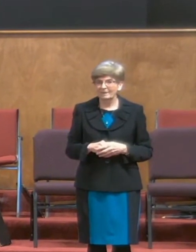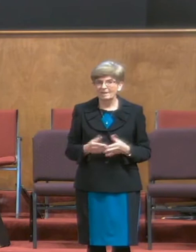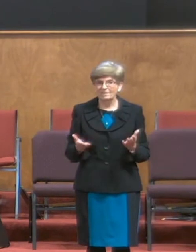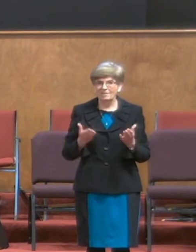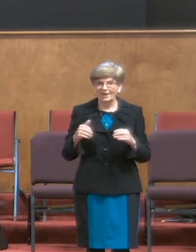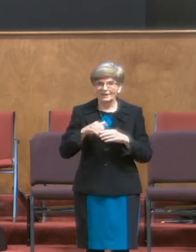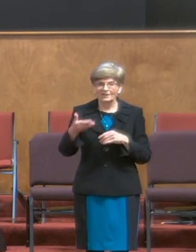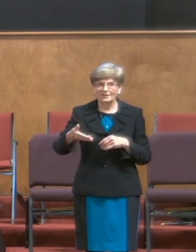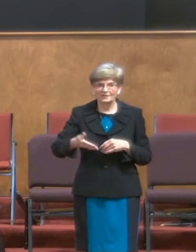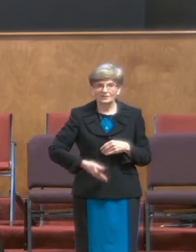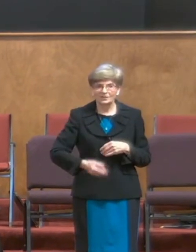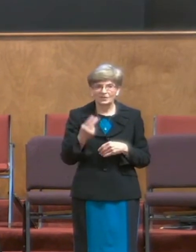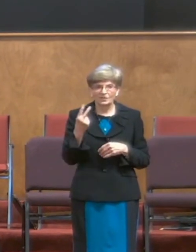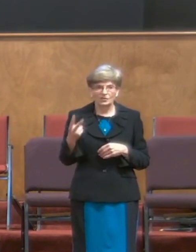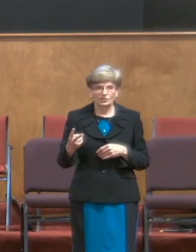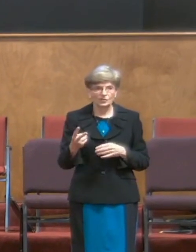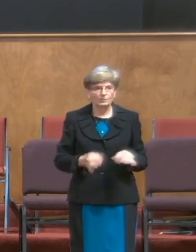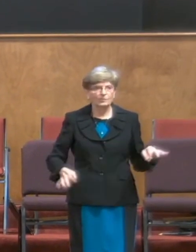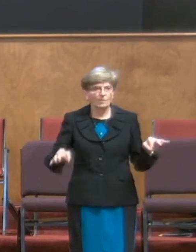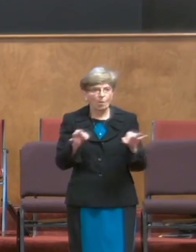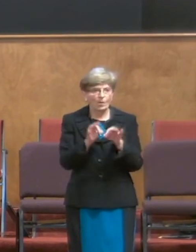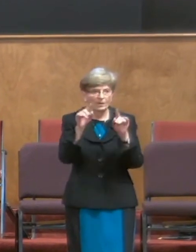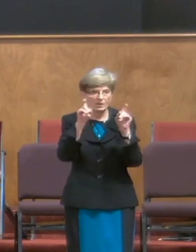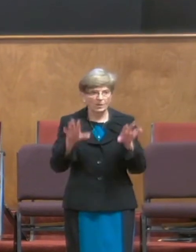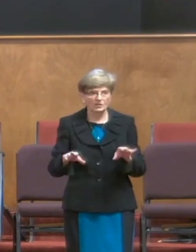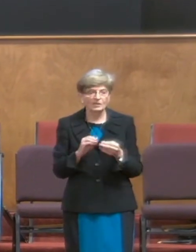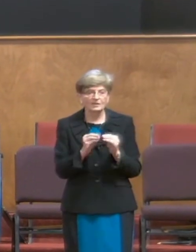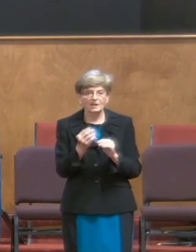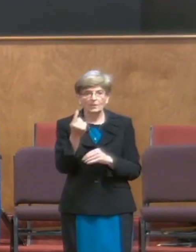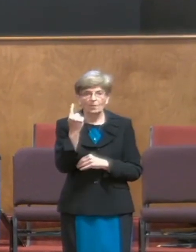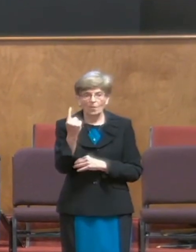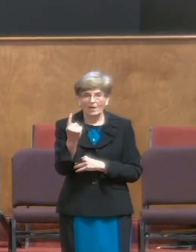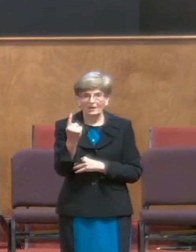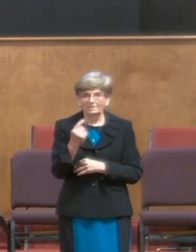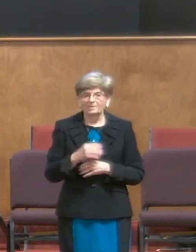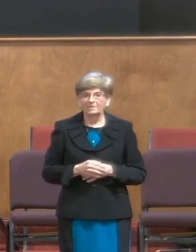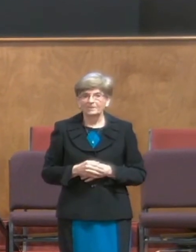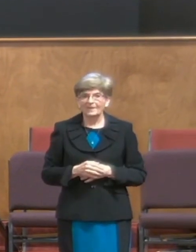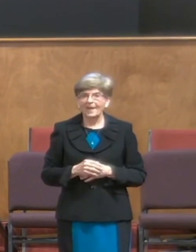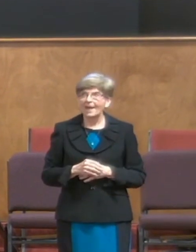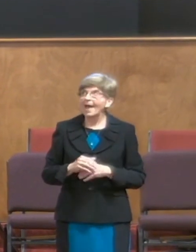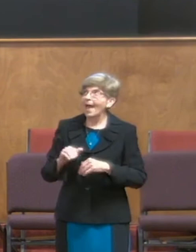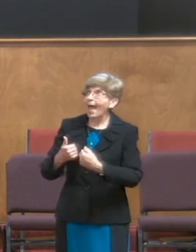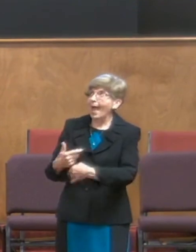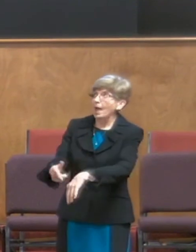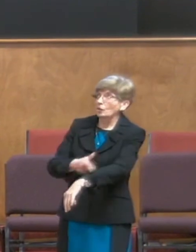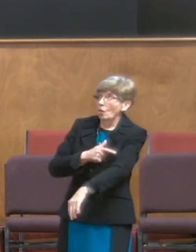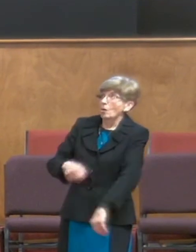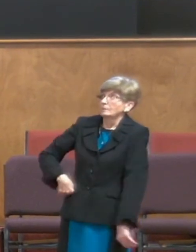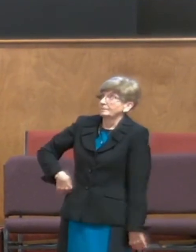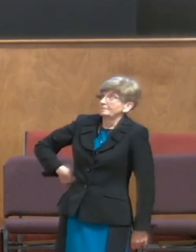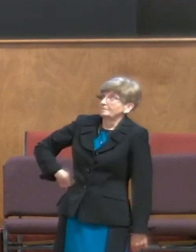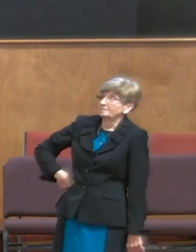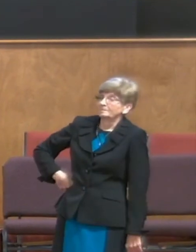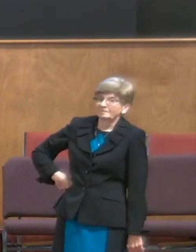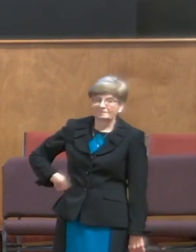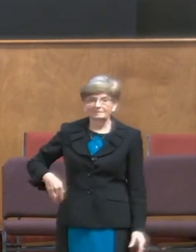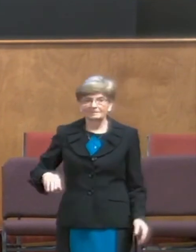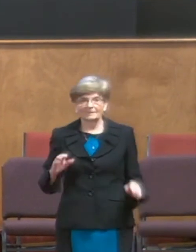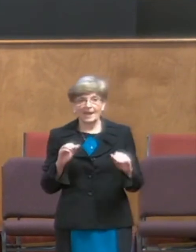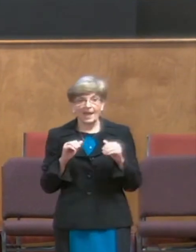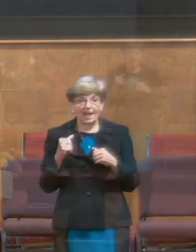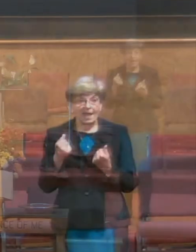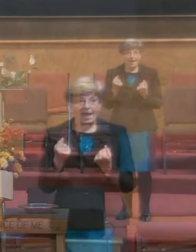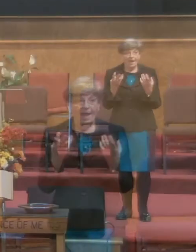introduction, there are two questions that we're going to see. Number one, we're going to see this question, how long? How many of you have ever been going